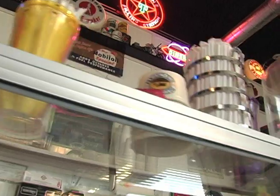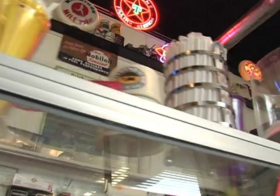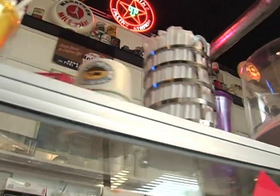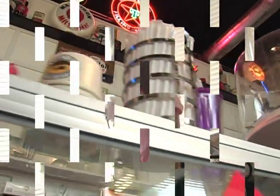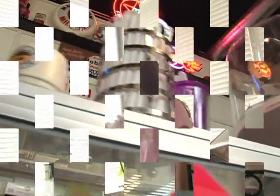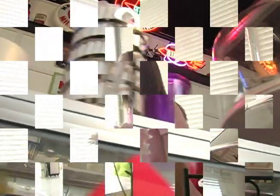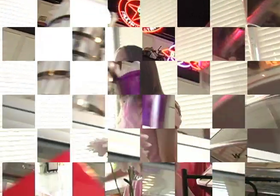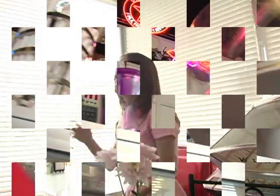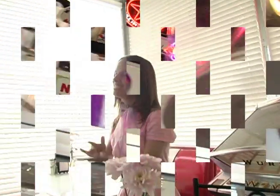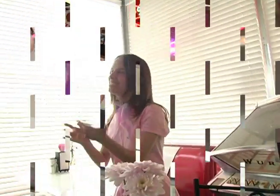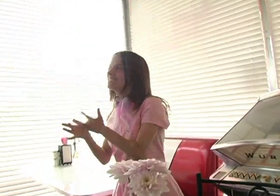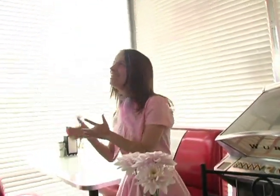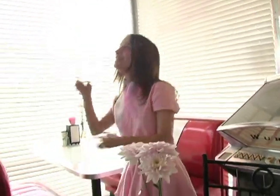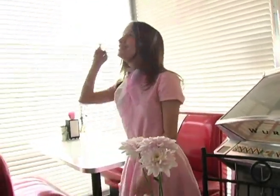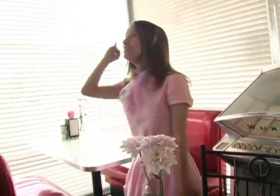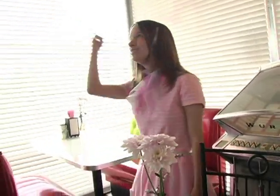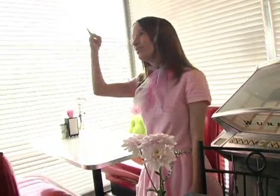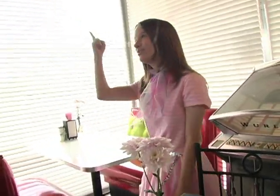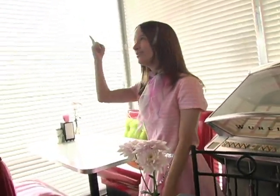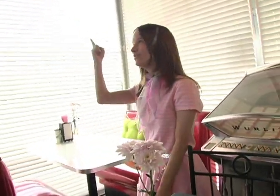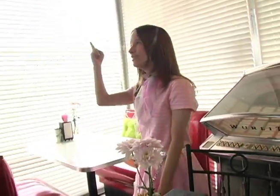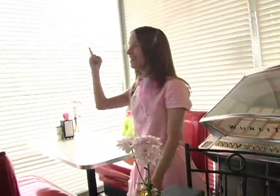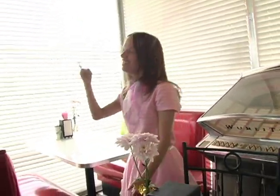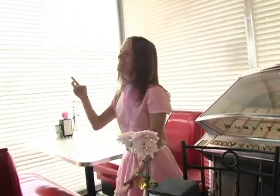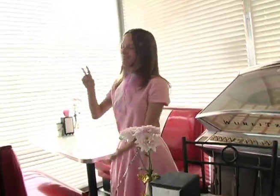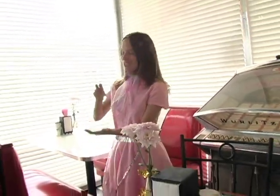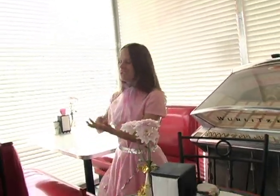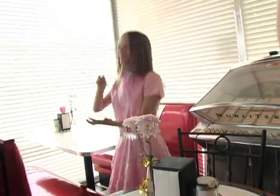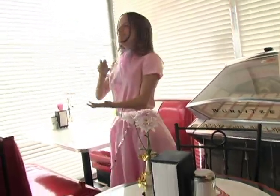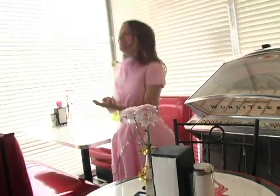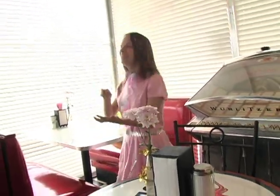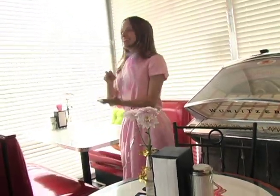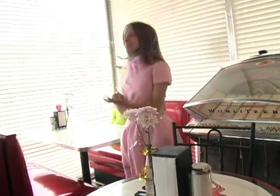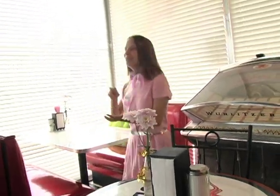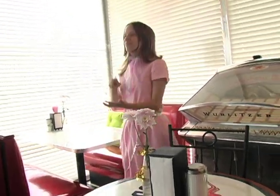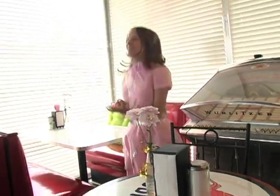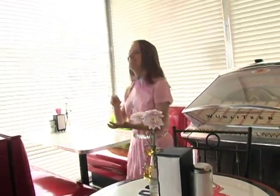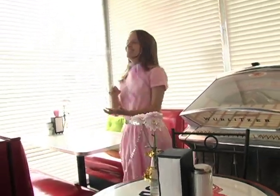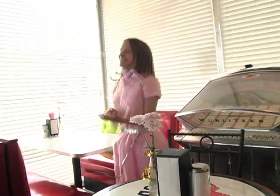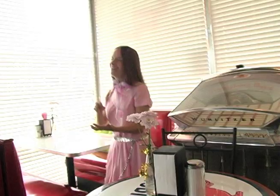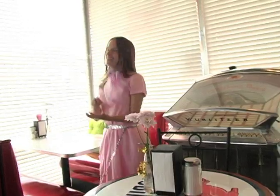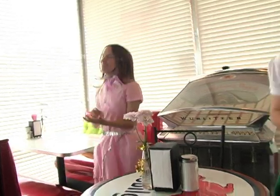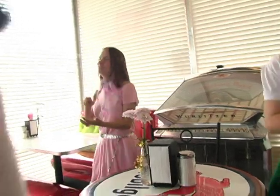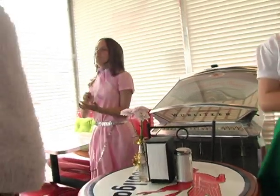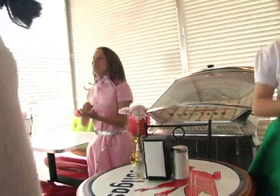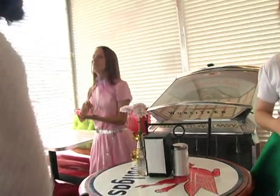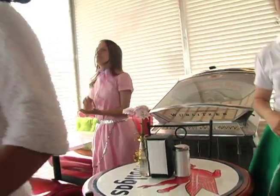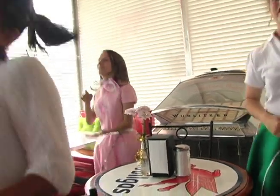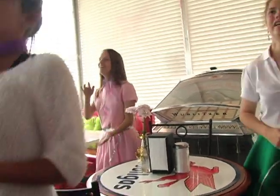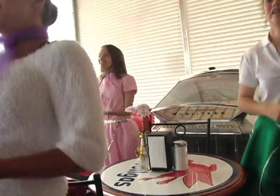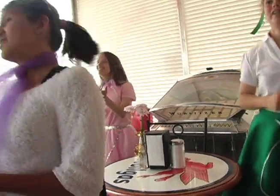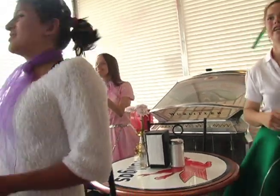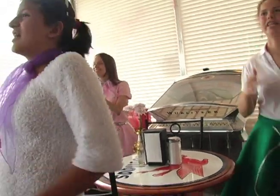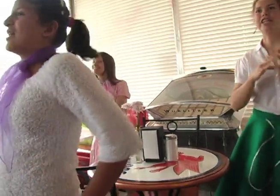Jesus, you got me jumping up and down Jesus,